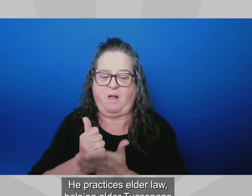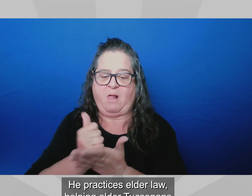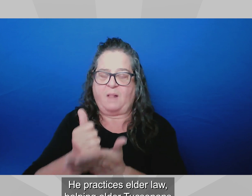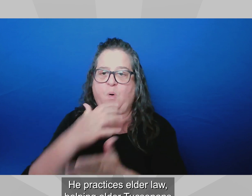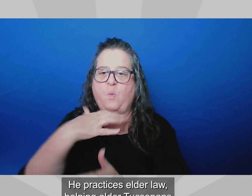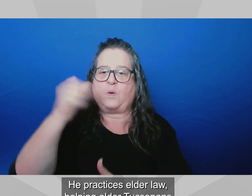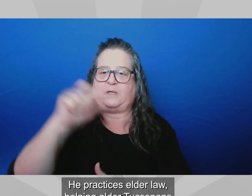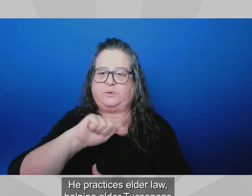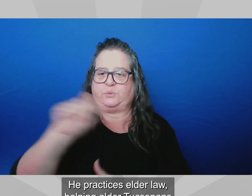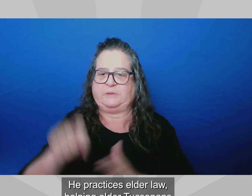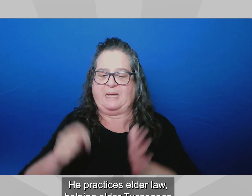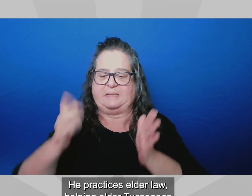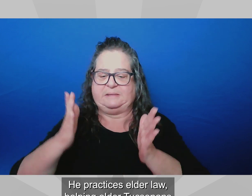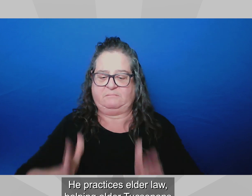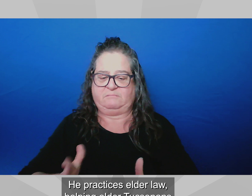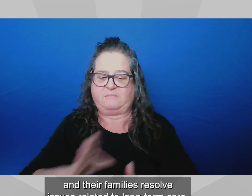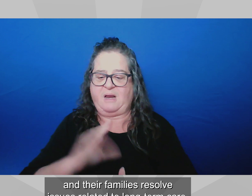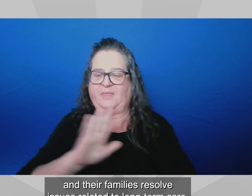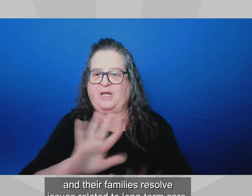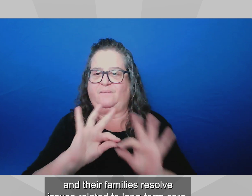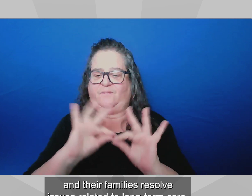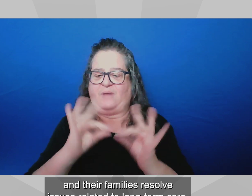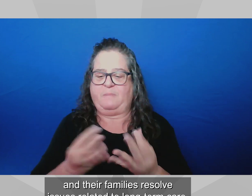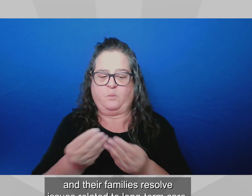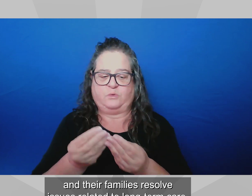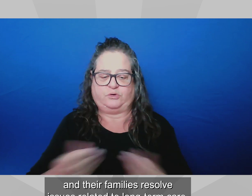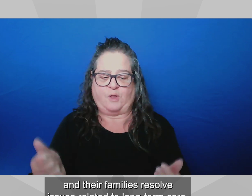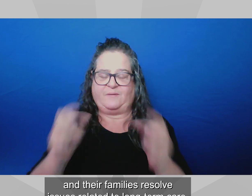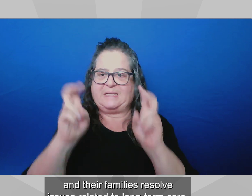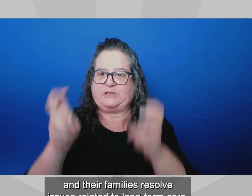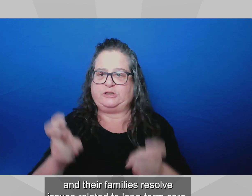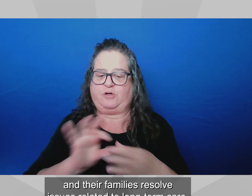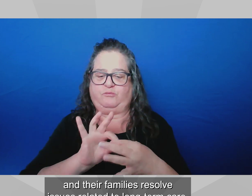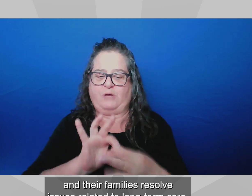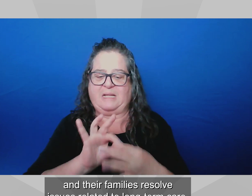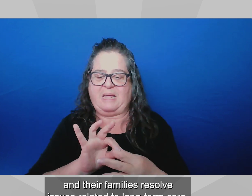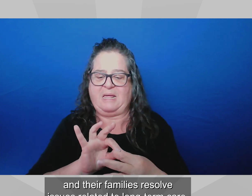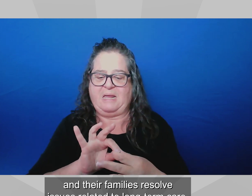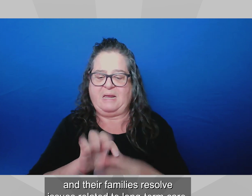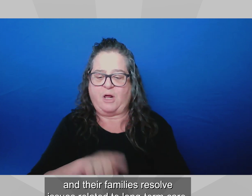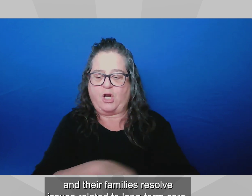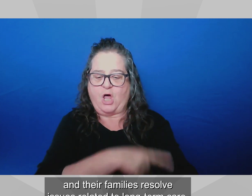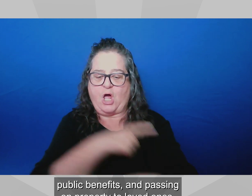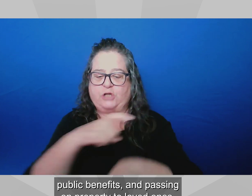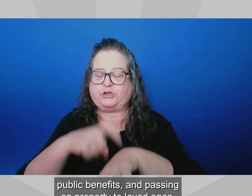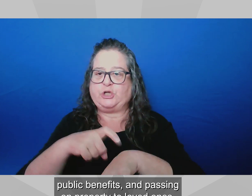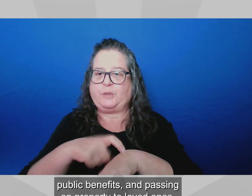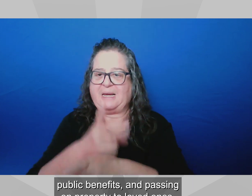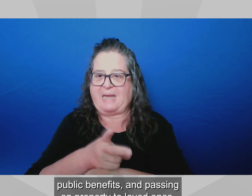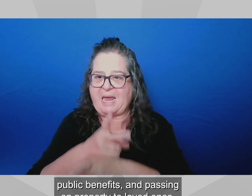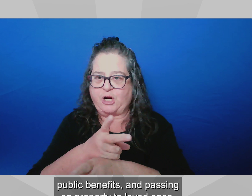elder law, helping older Tucsonans and their families resolve issues related to long-term care,